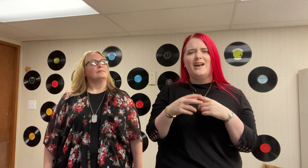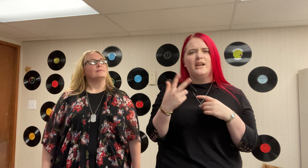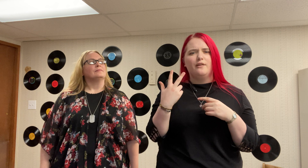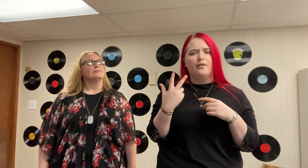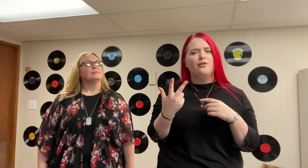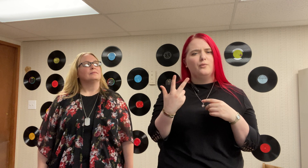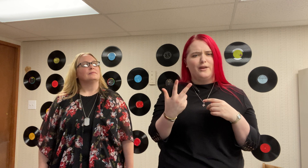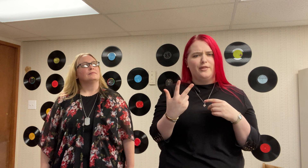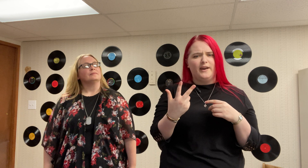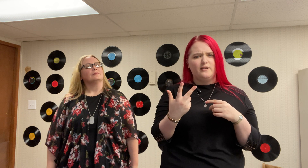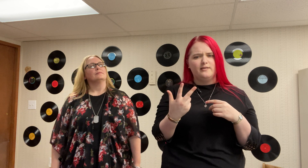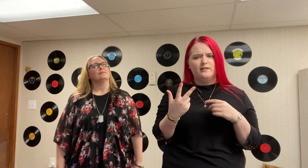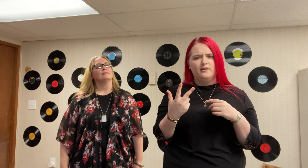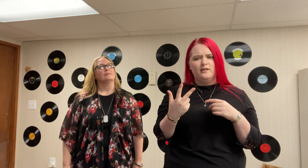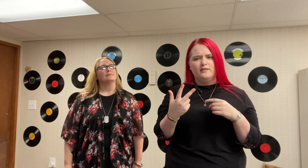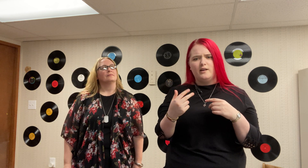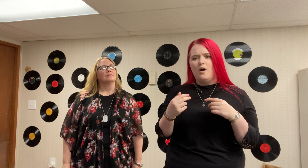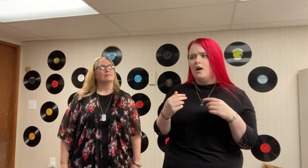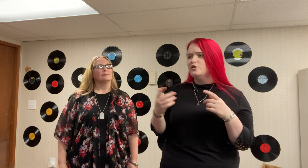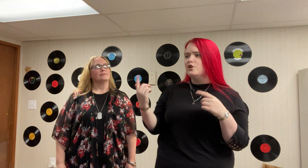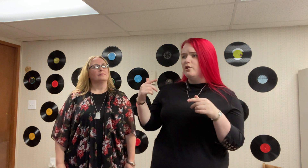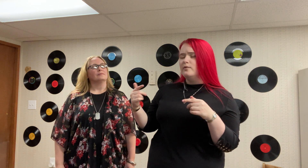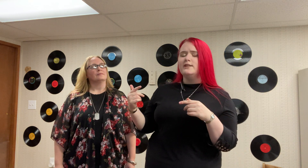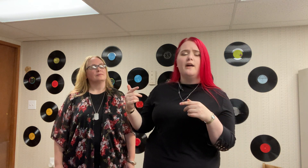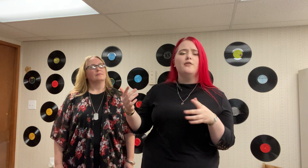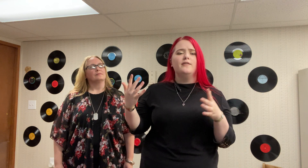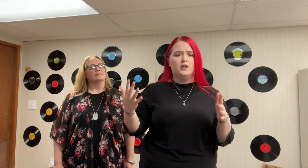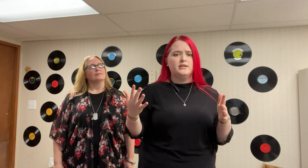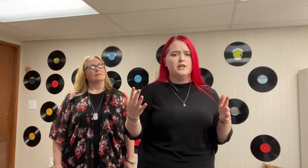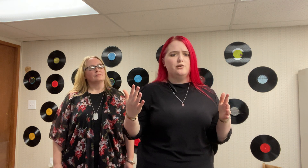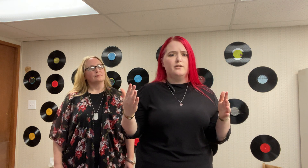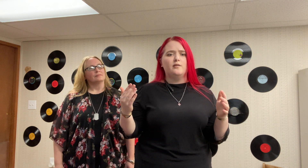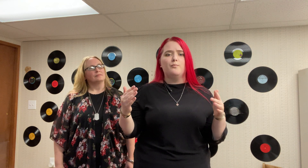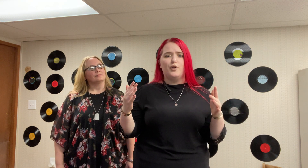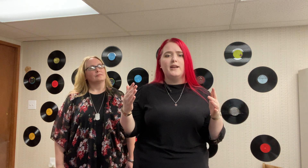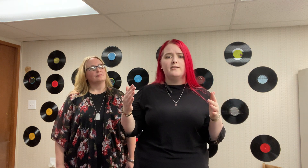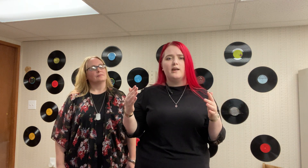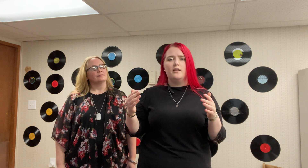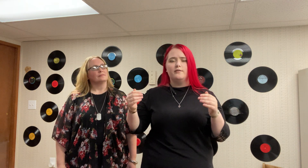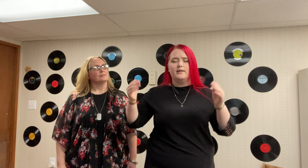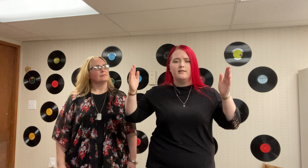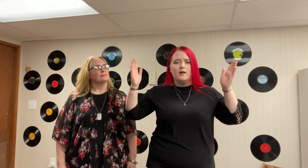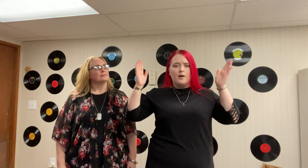signing three things. So I'll show you it together and then I'll teach you it. So brightest colors is